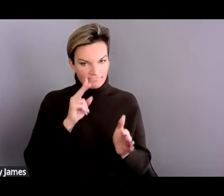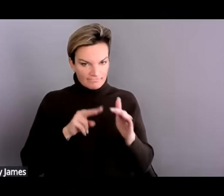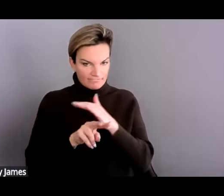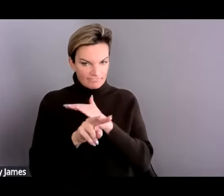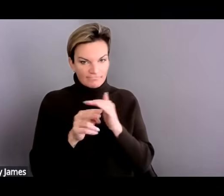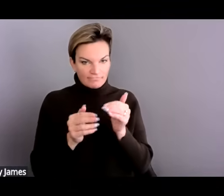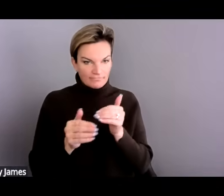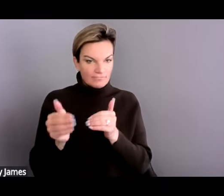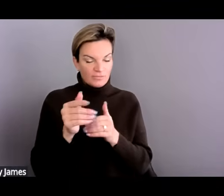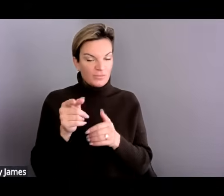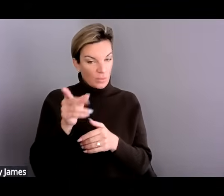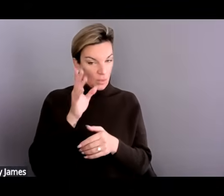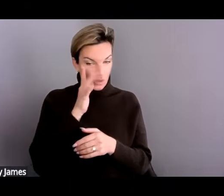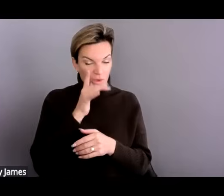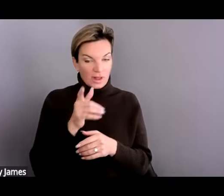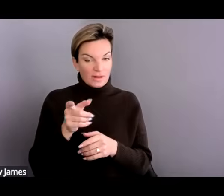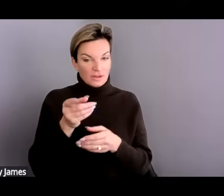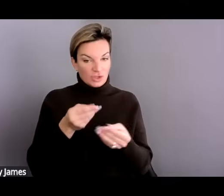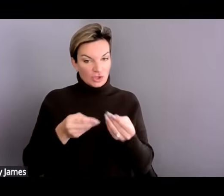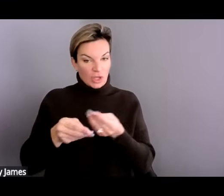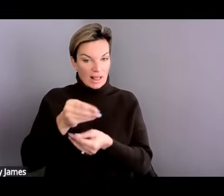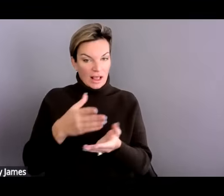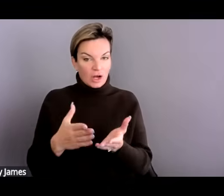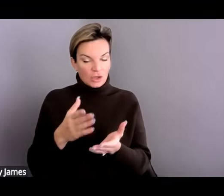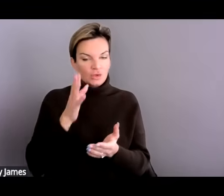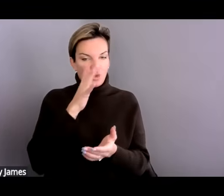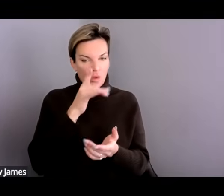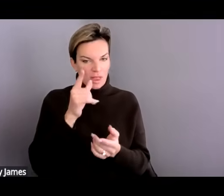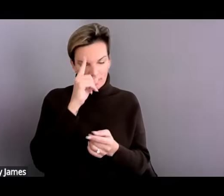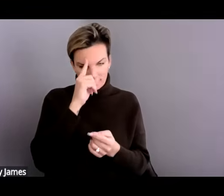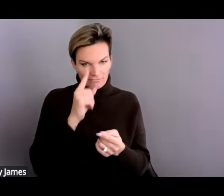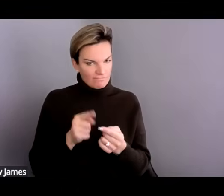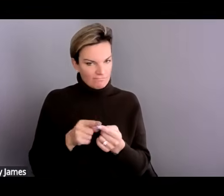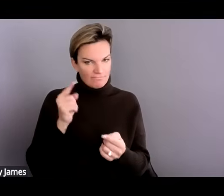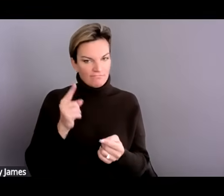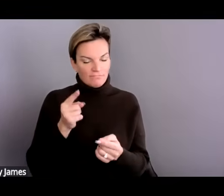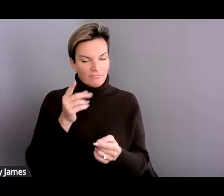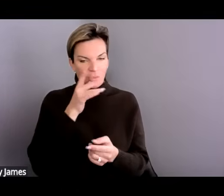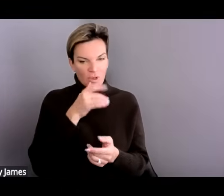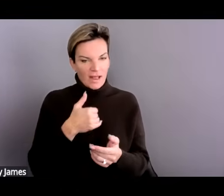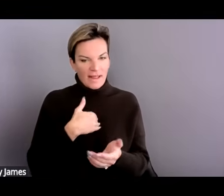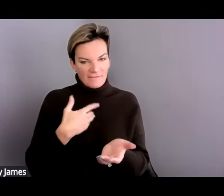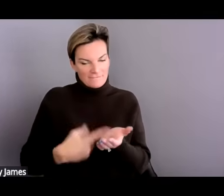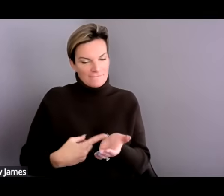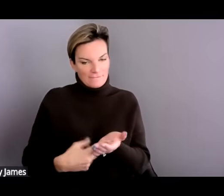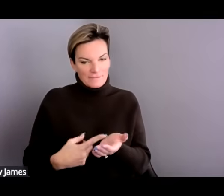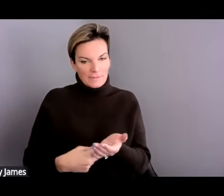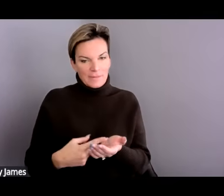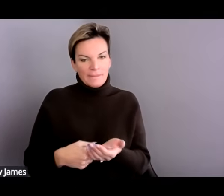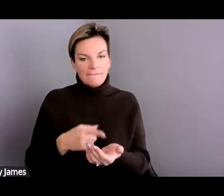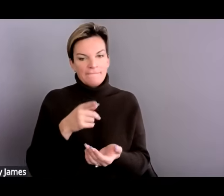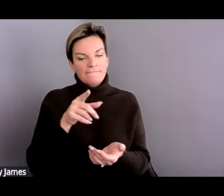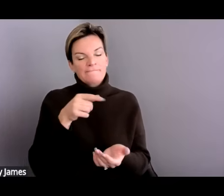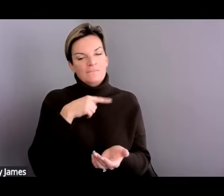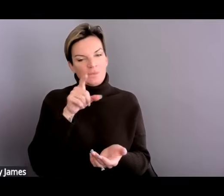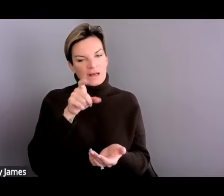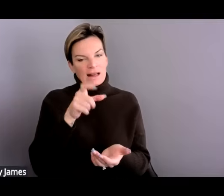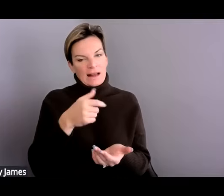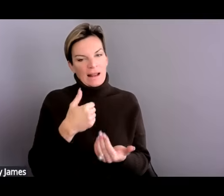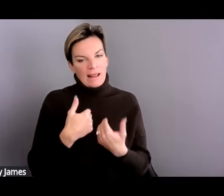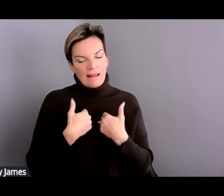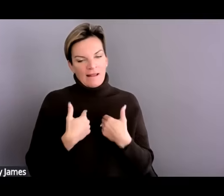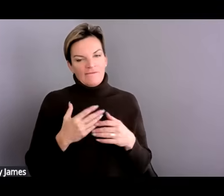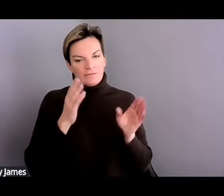ballot proposals, and I'd urge you, if you're going to adopt these set of procedures, to apply the same substance